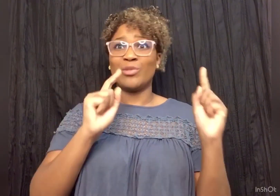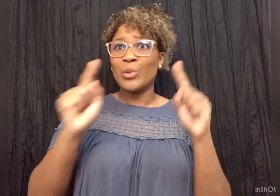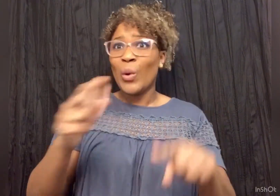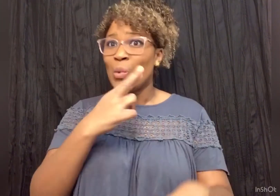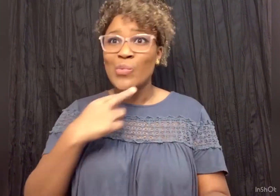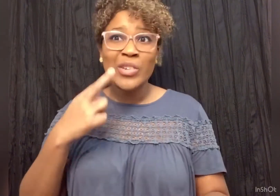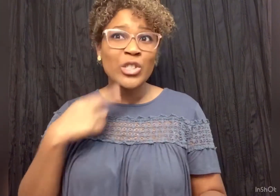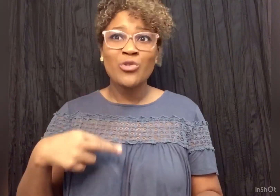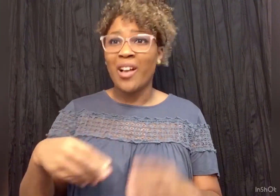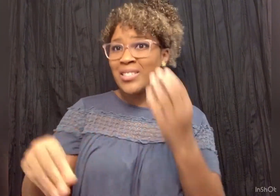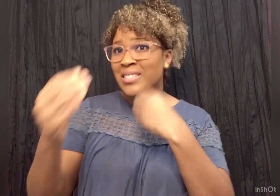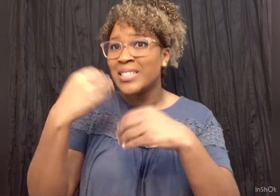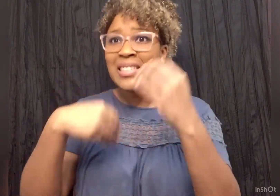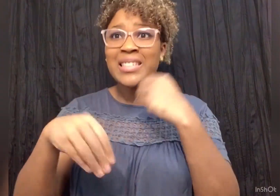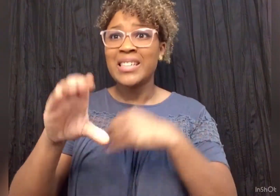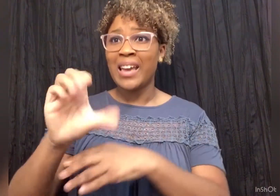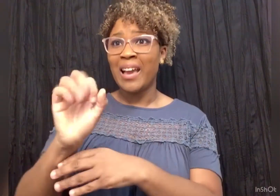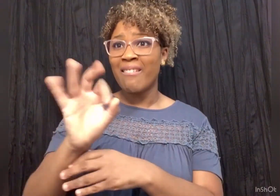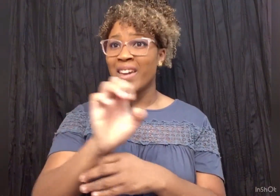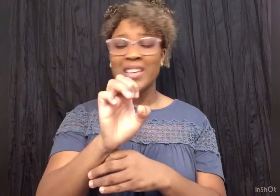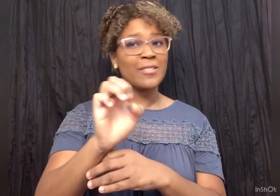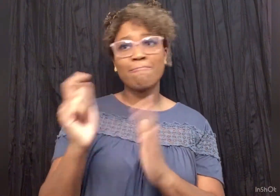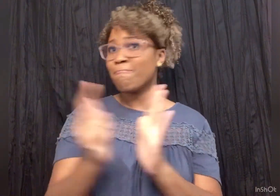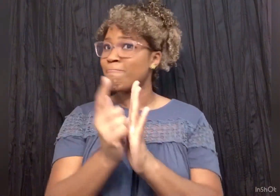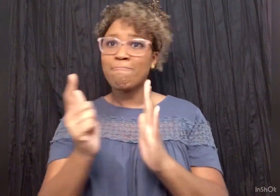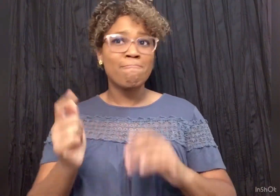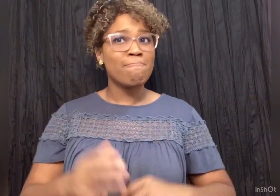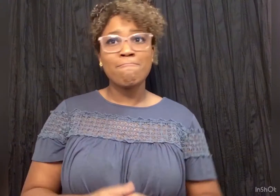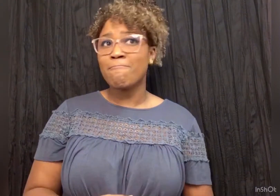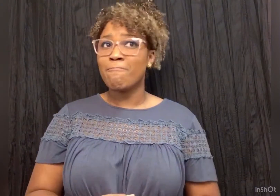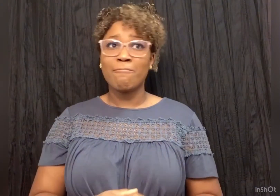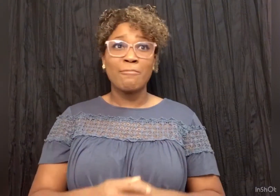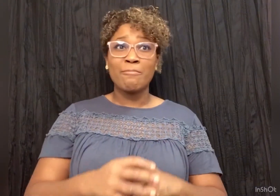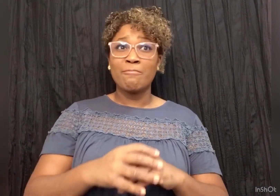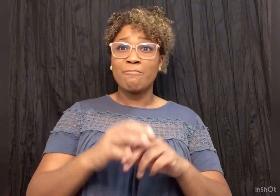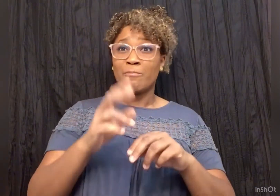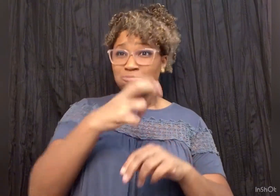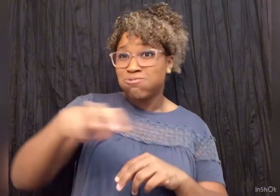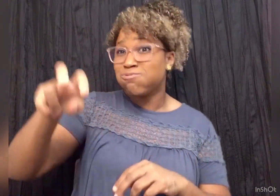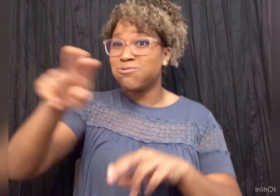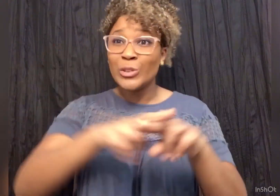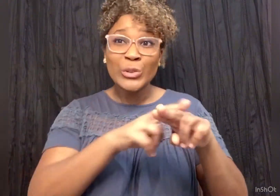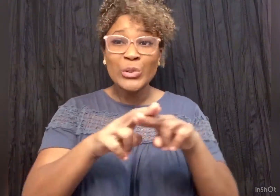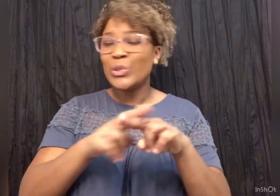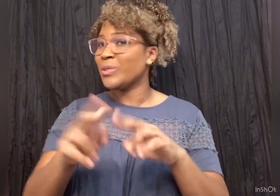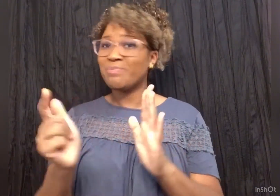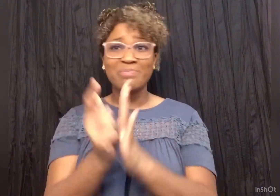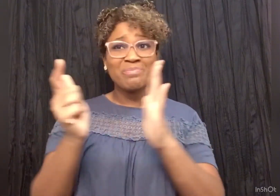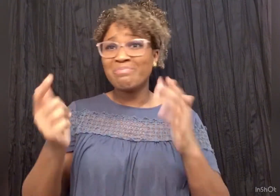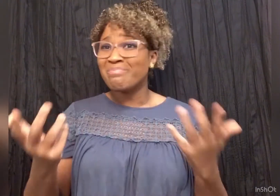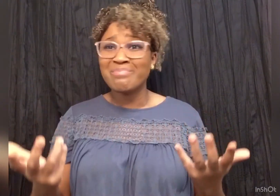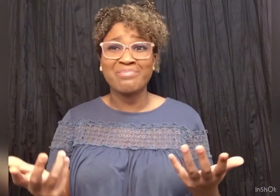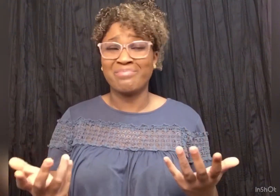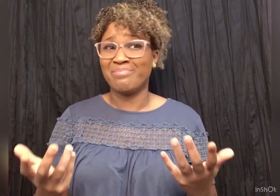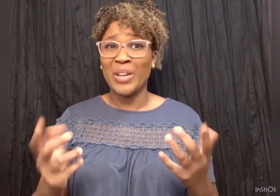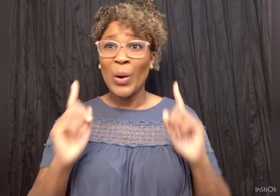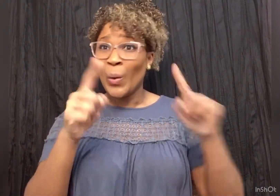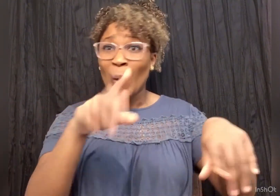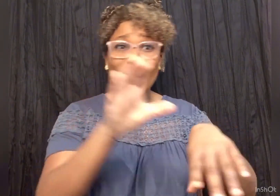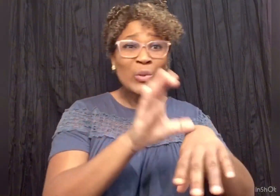or cafes, to travel by rail, to attend synagogue, to be on the